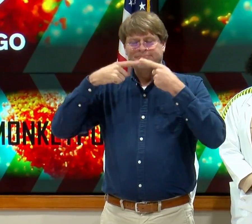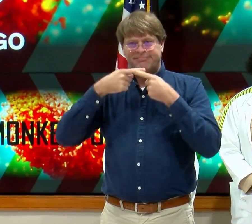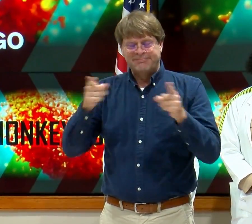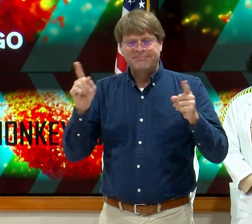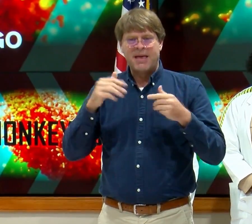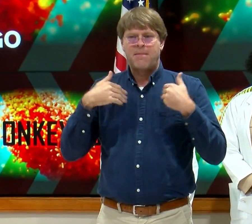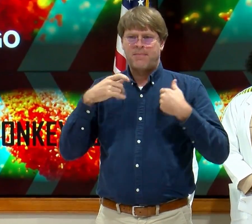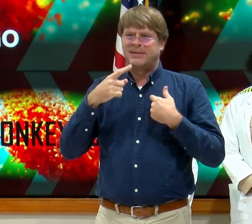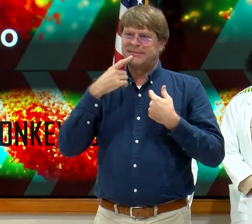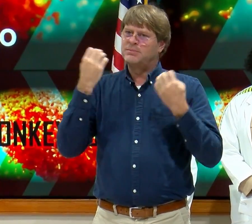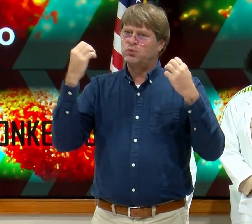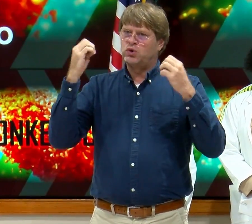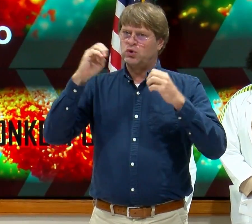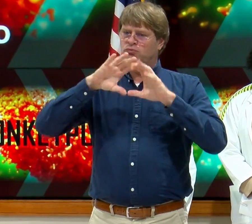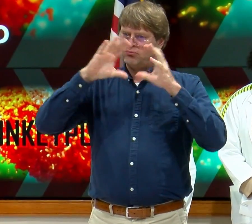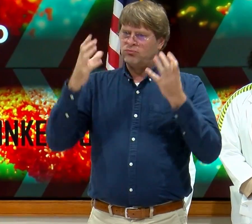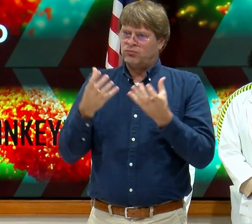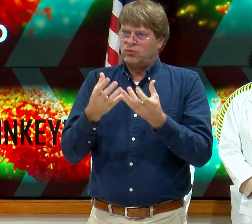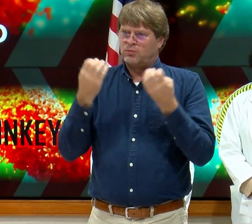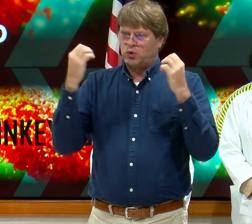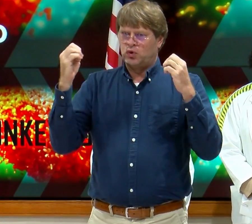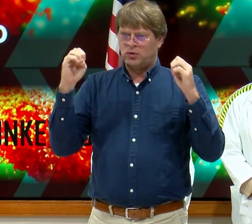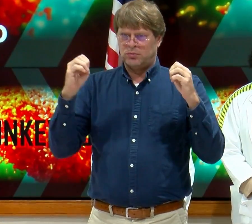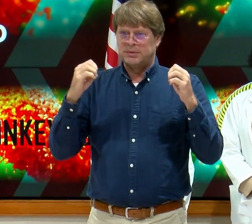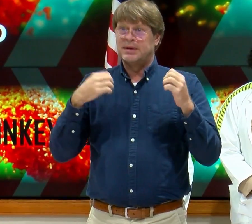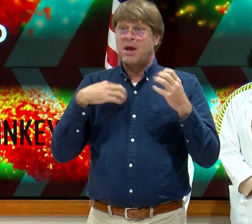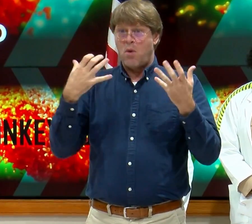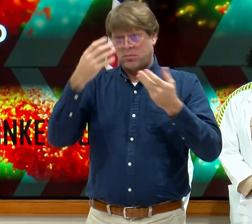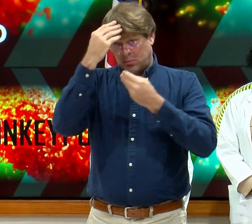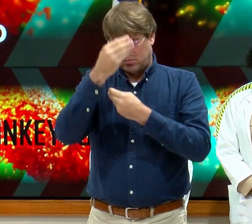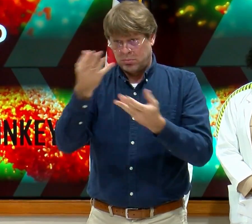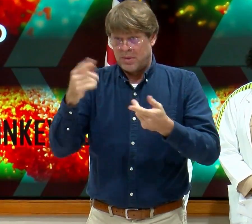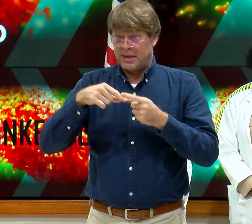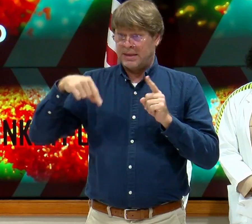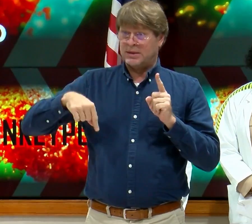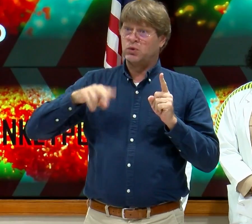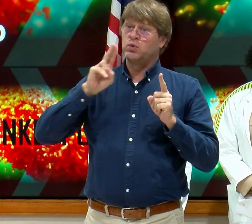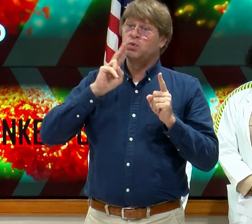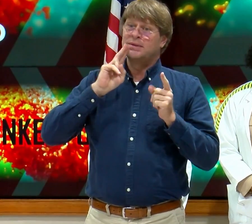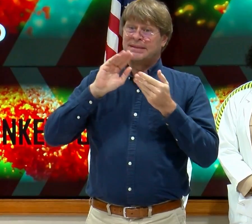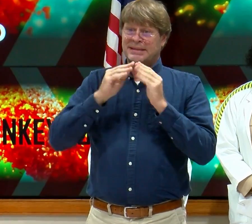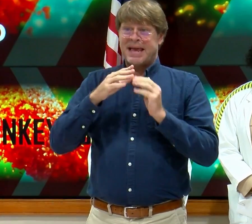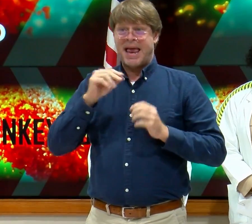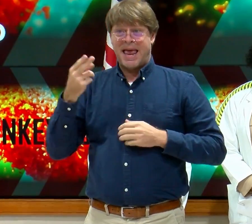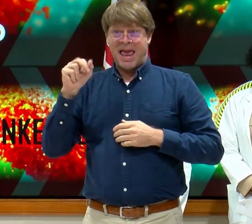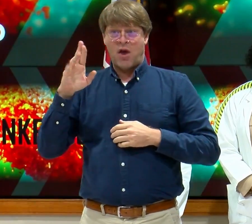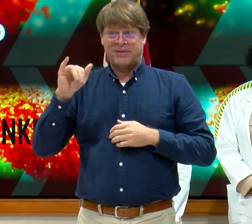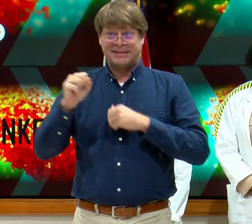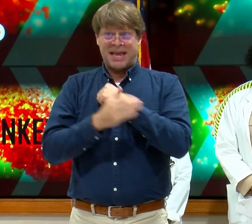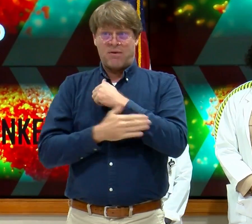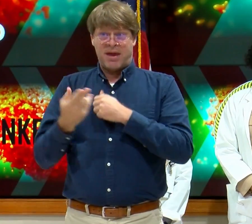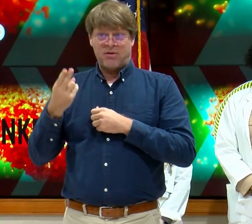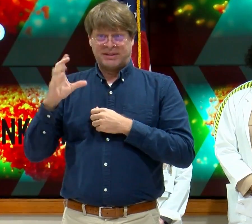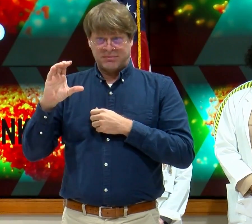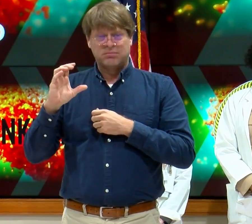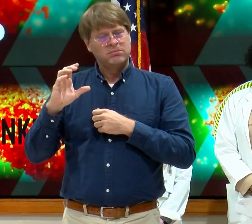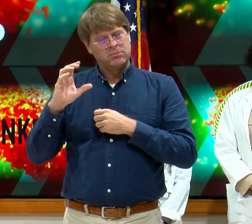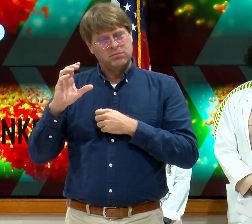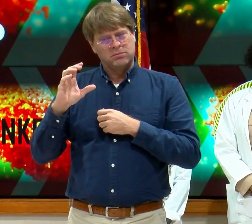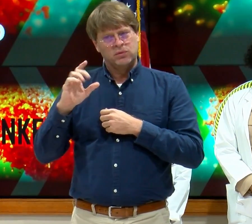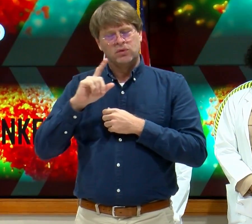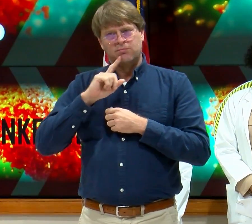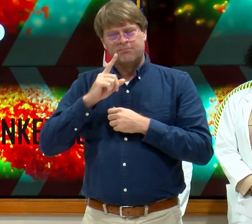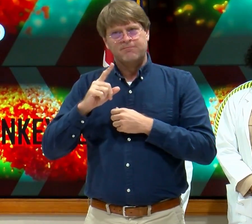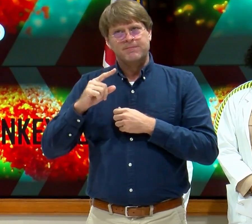global public health emergency, and I want to assure you that the City of Houston and Harris County are taking this